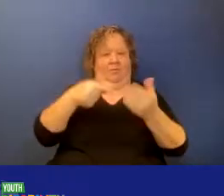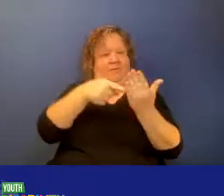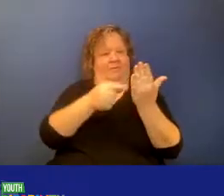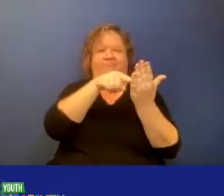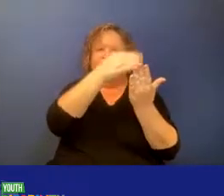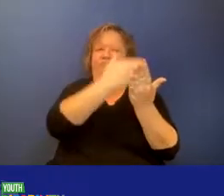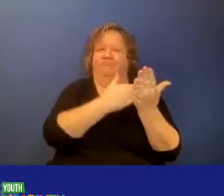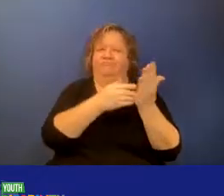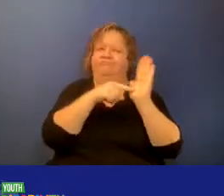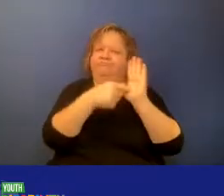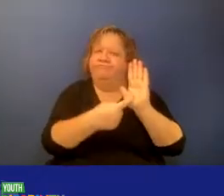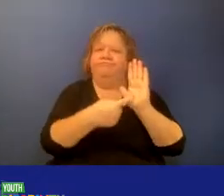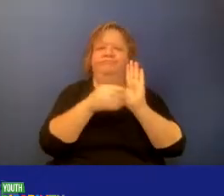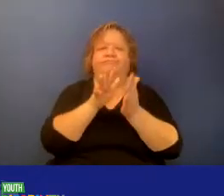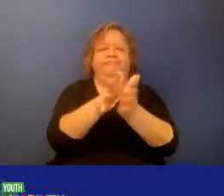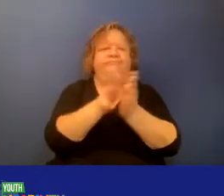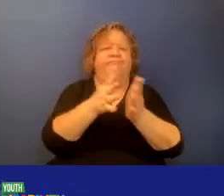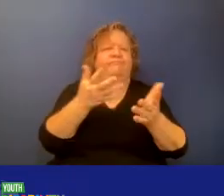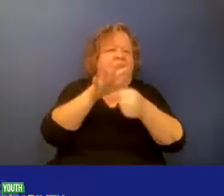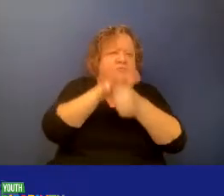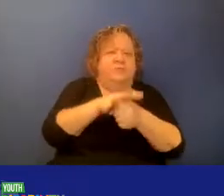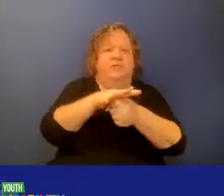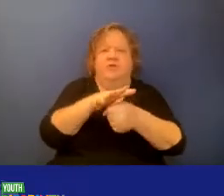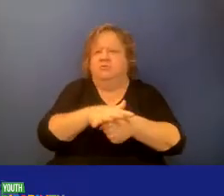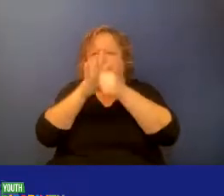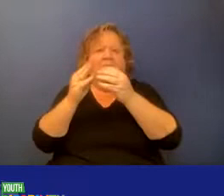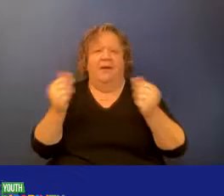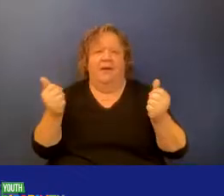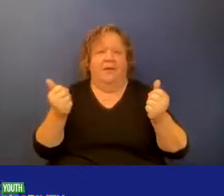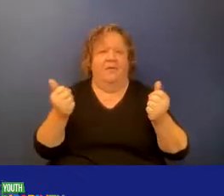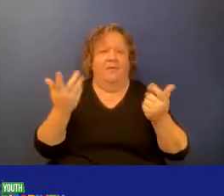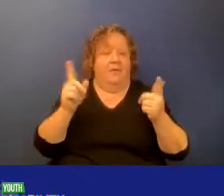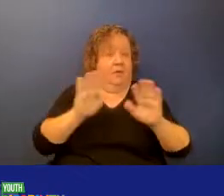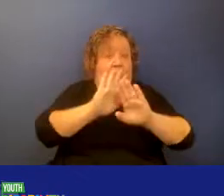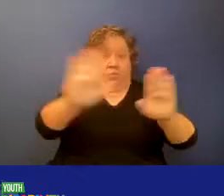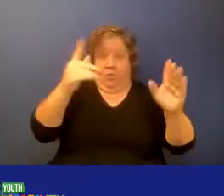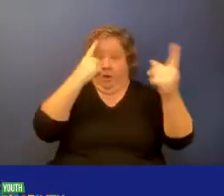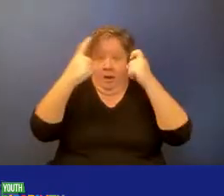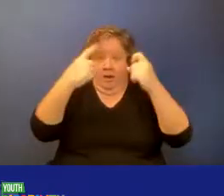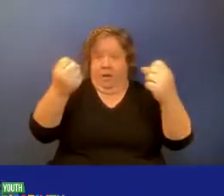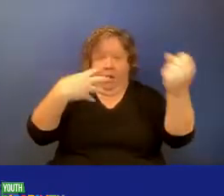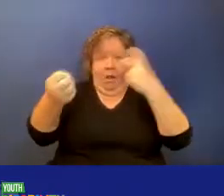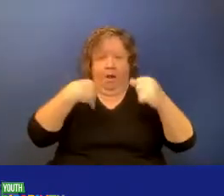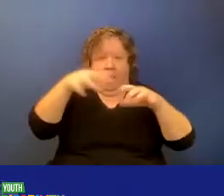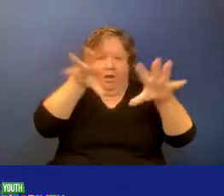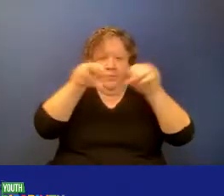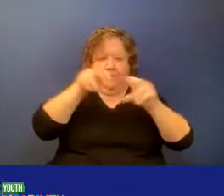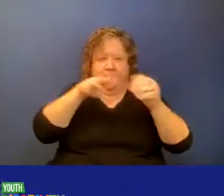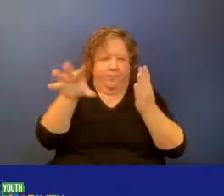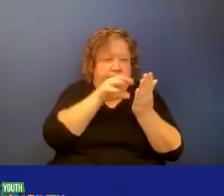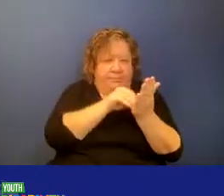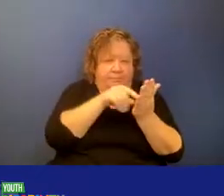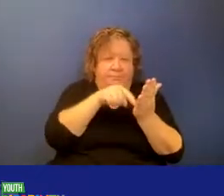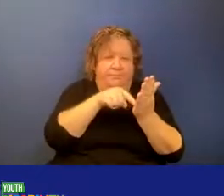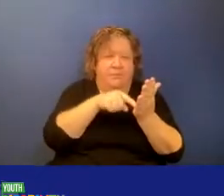in this co-creation process today, and I call for all the partners, governments, UN agencies, and organizations of persons